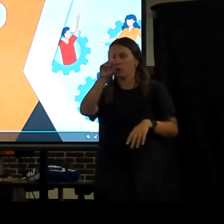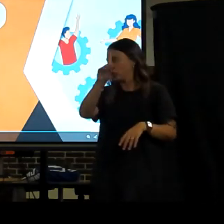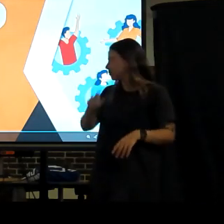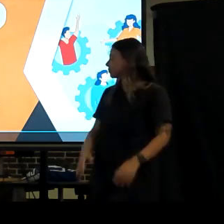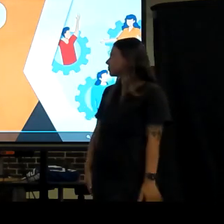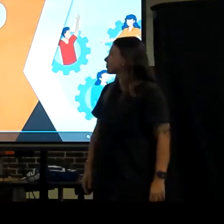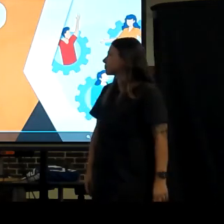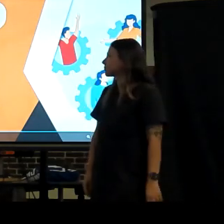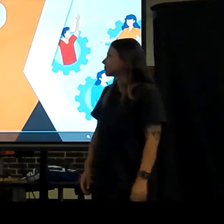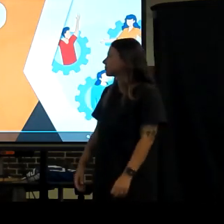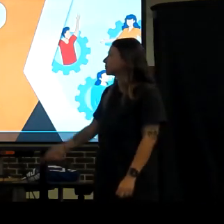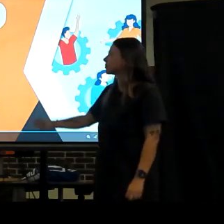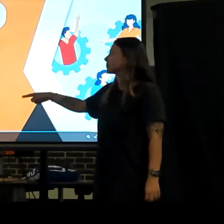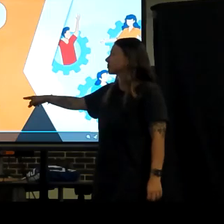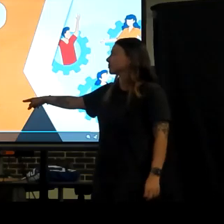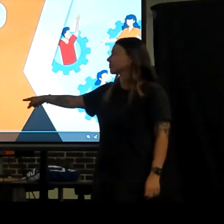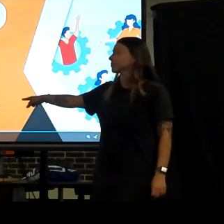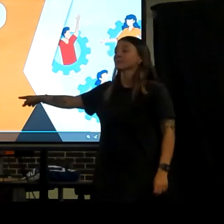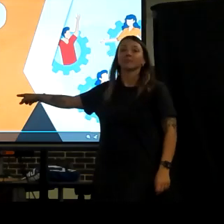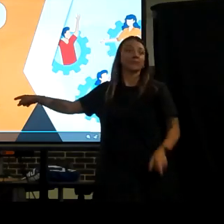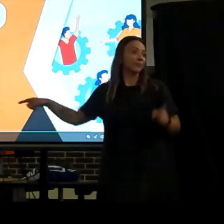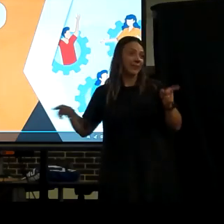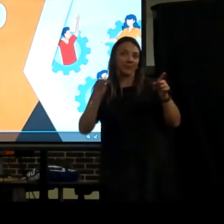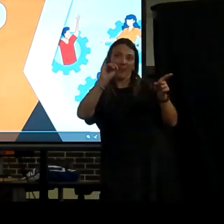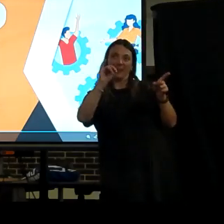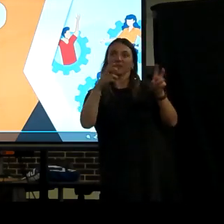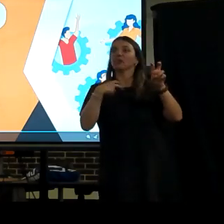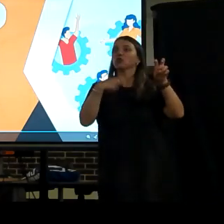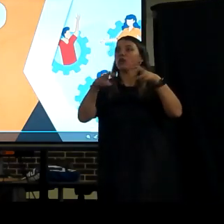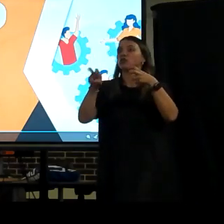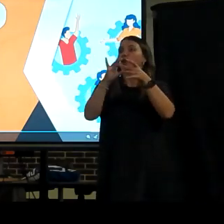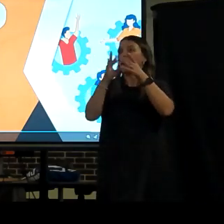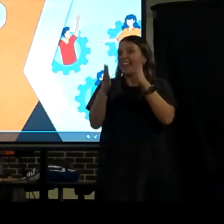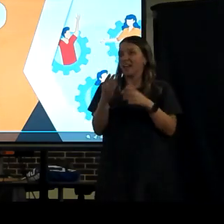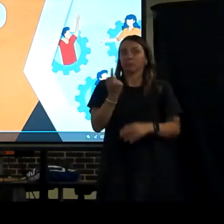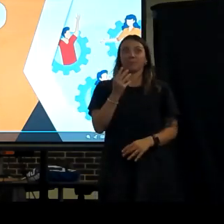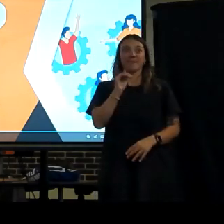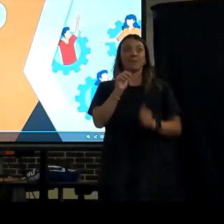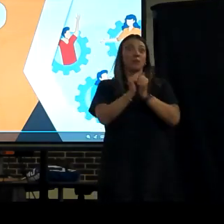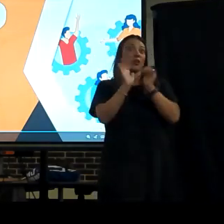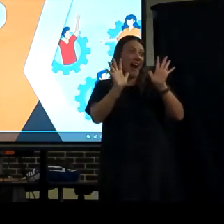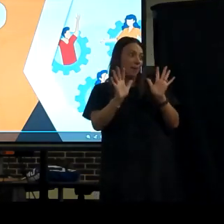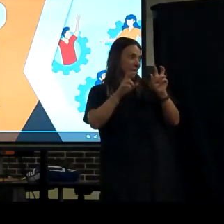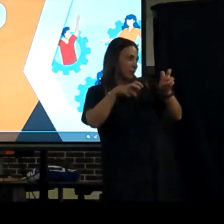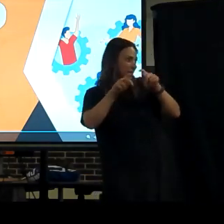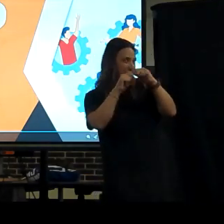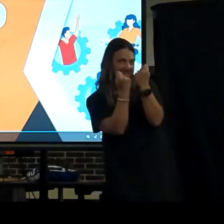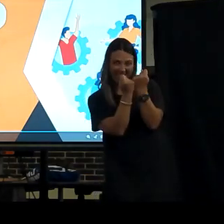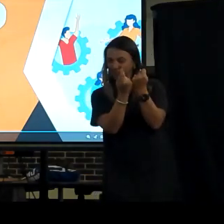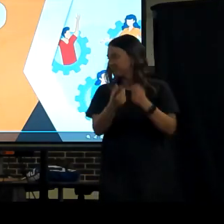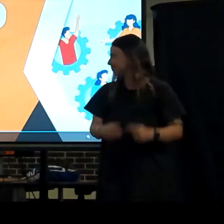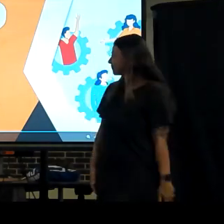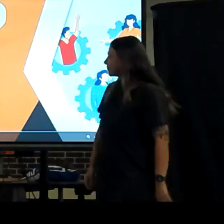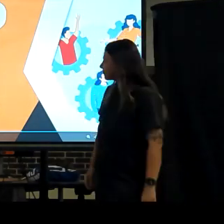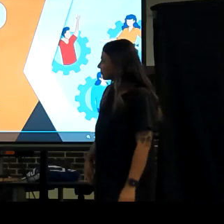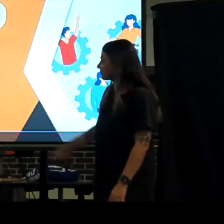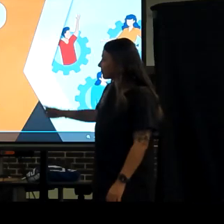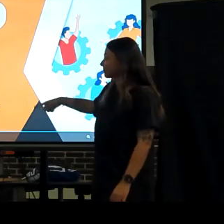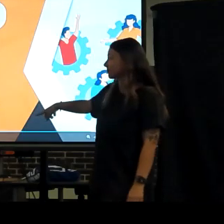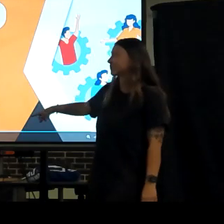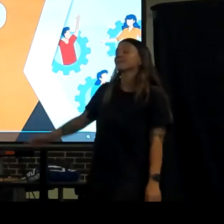track student information via Skyward platform. And Mimi, our transition coordinator with